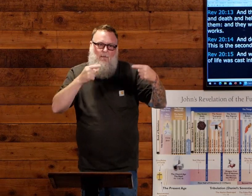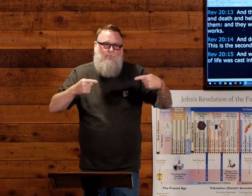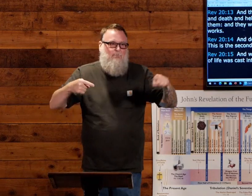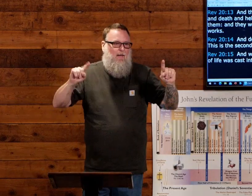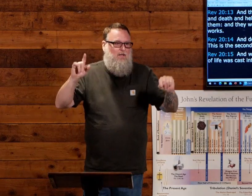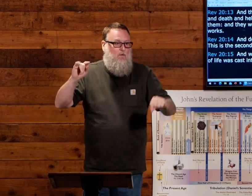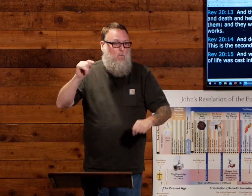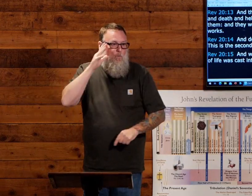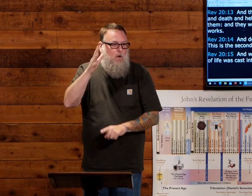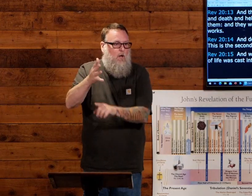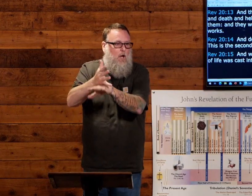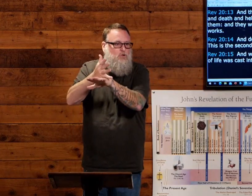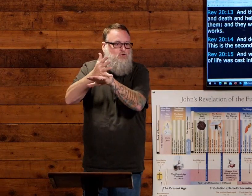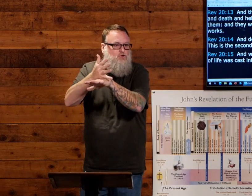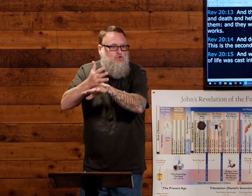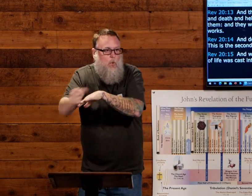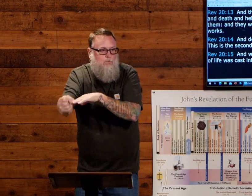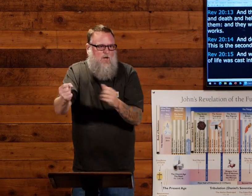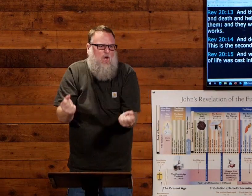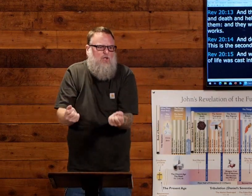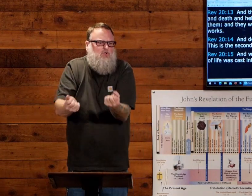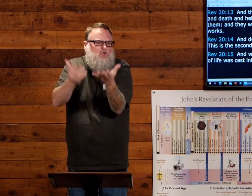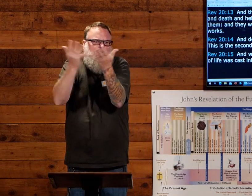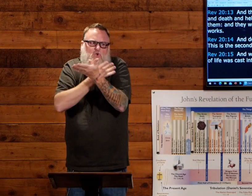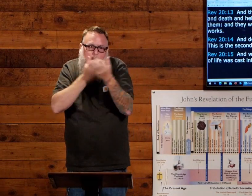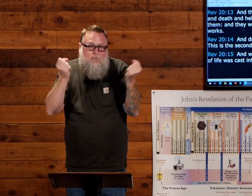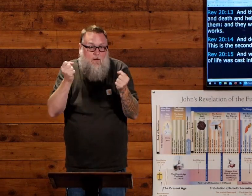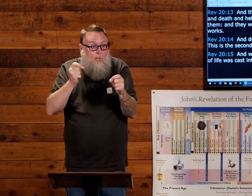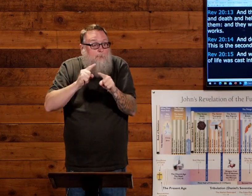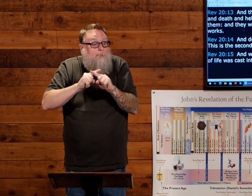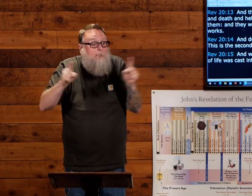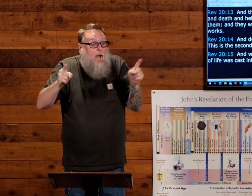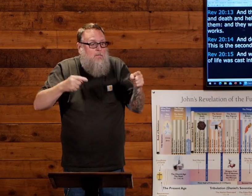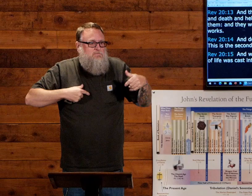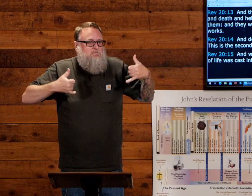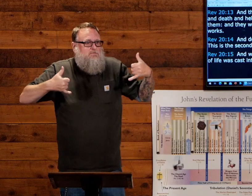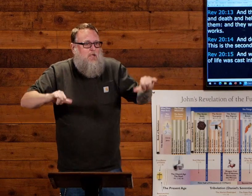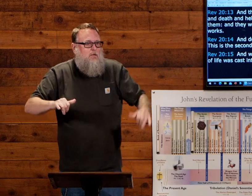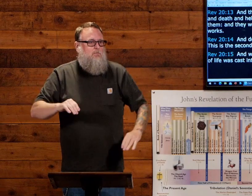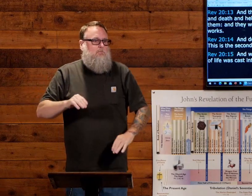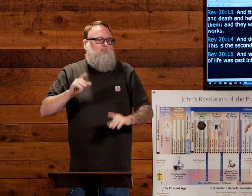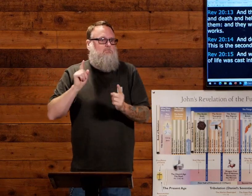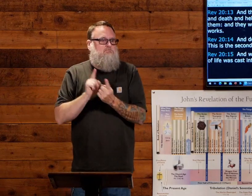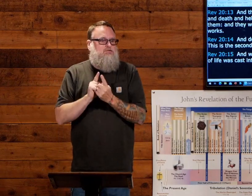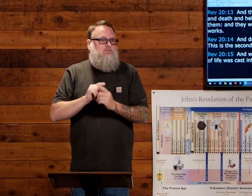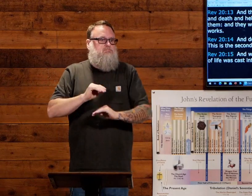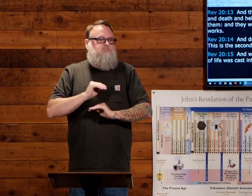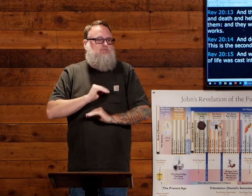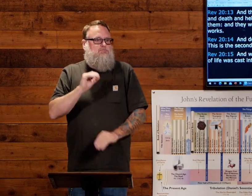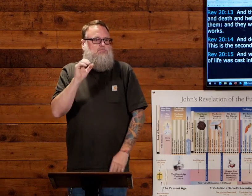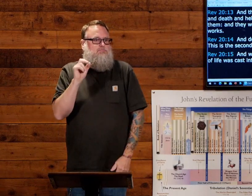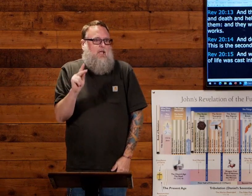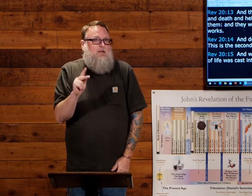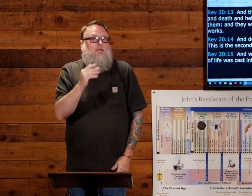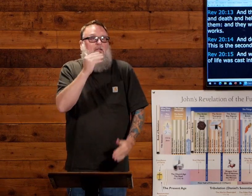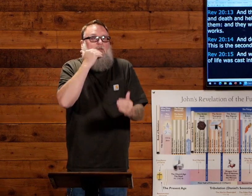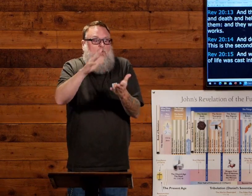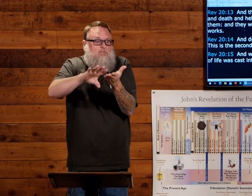some of those works that we do are not going to make it, and they will be destroyed. But we will still have Christ,